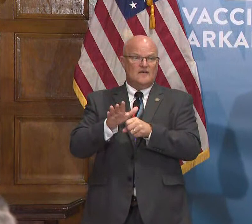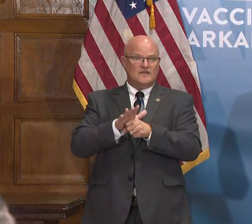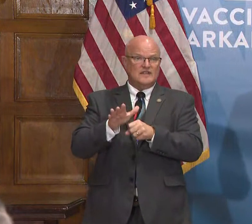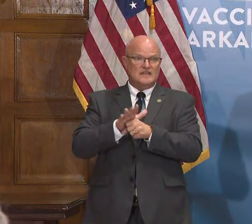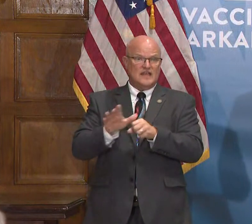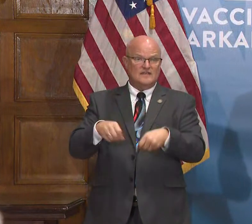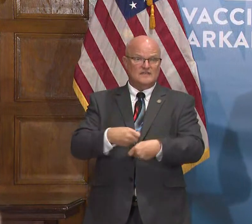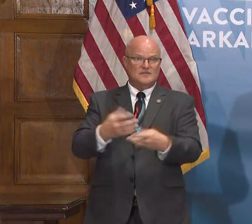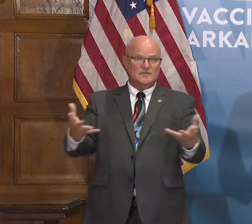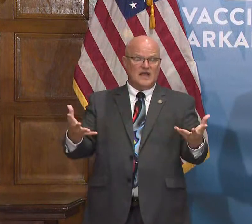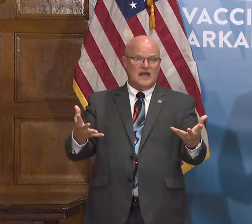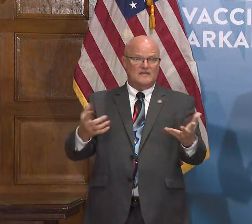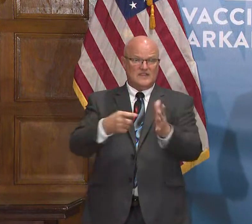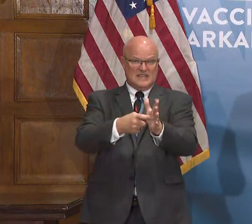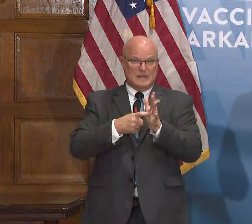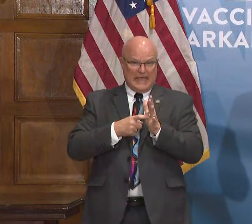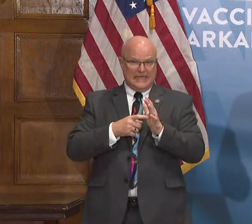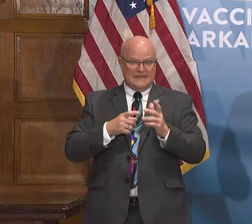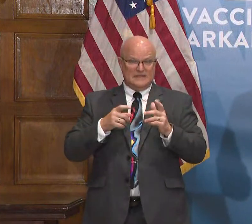supply for the initial demand?